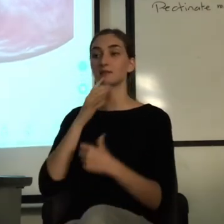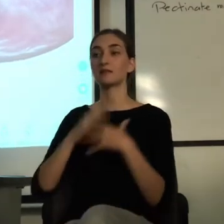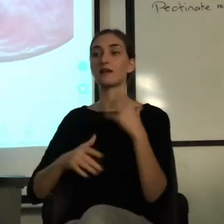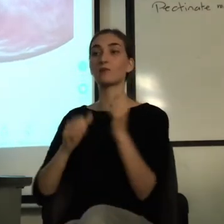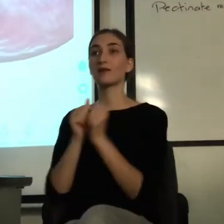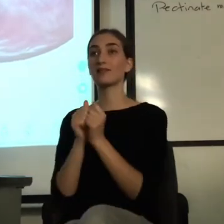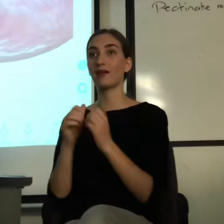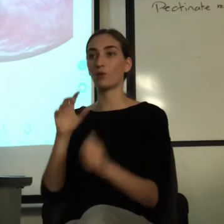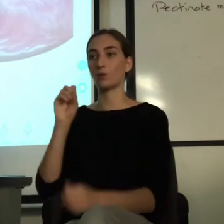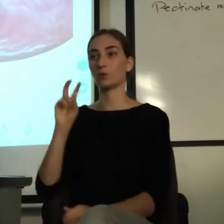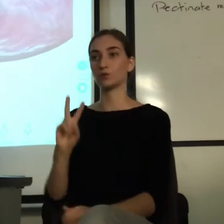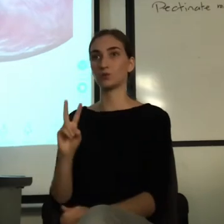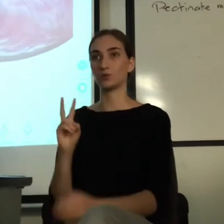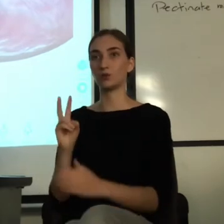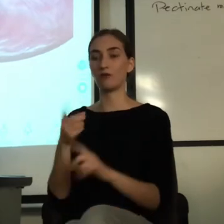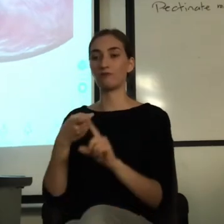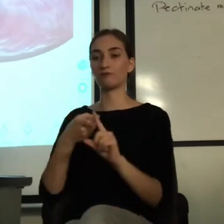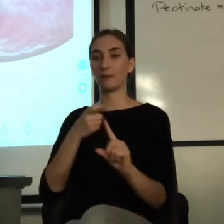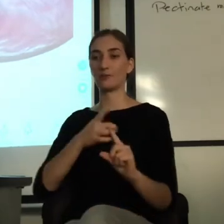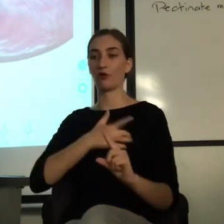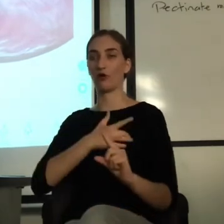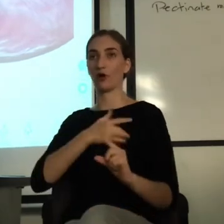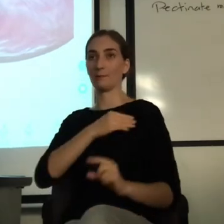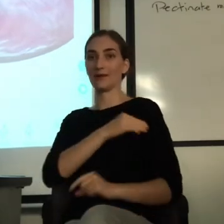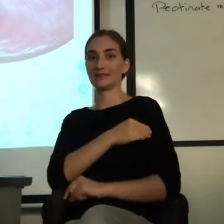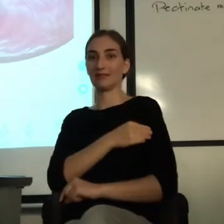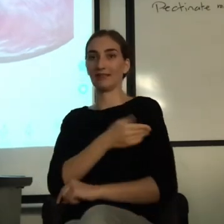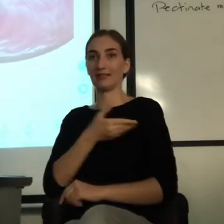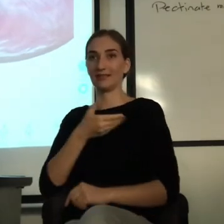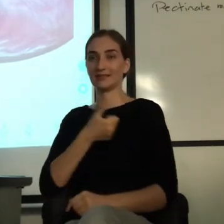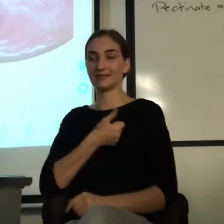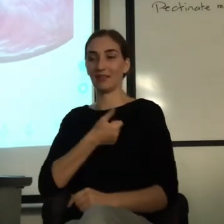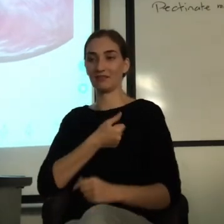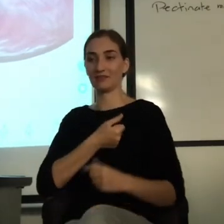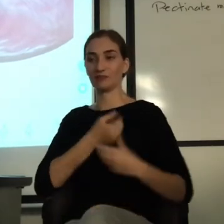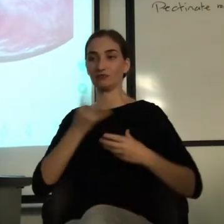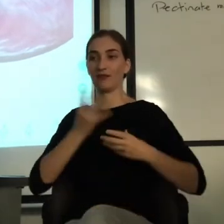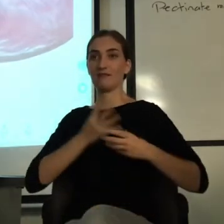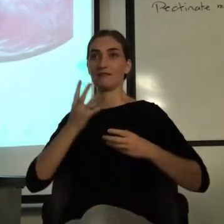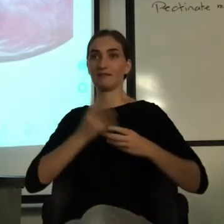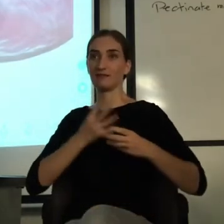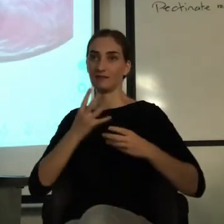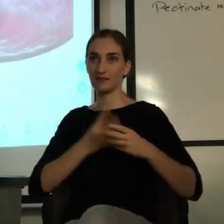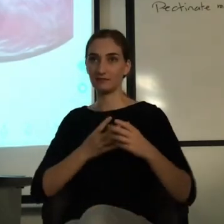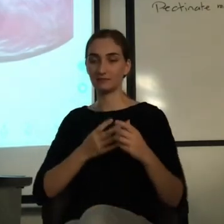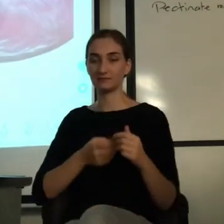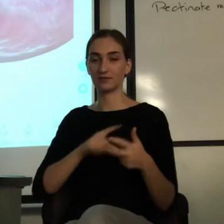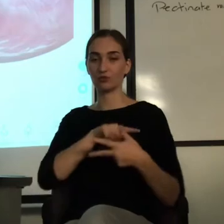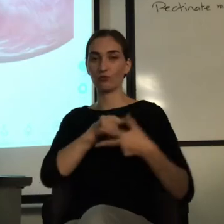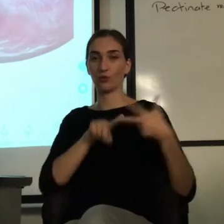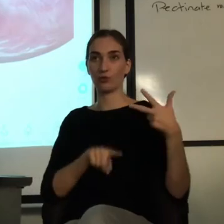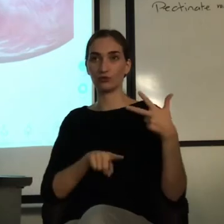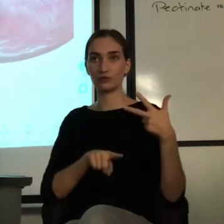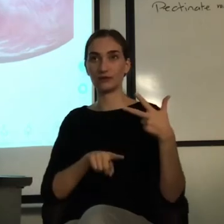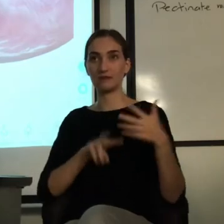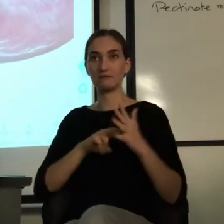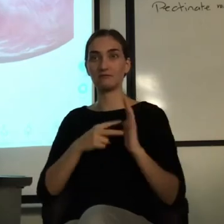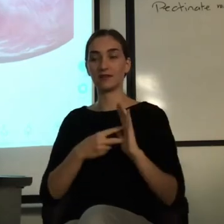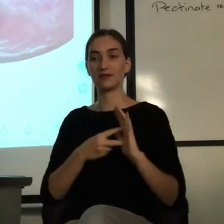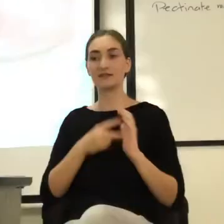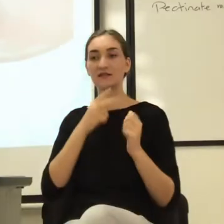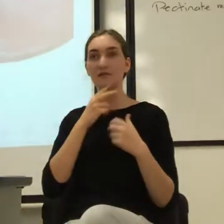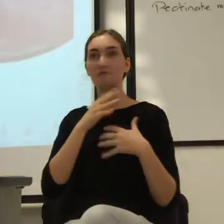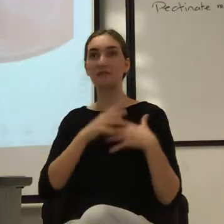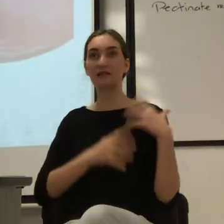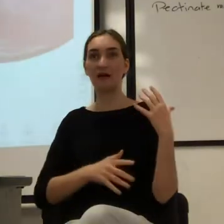muscle itself. Okay, so those are three things that drain deoxygenated blood to the right atrium. You should be able to